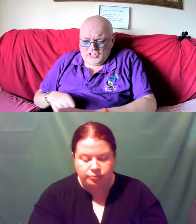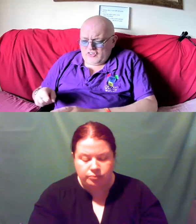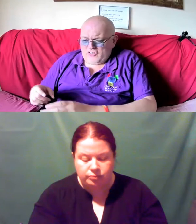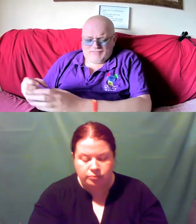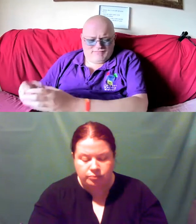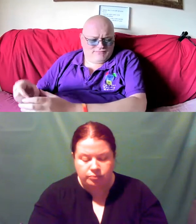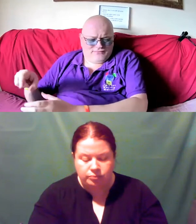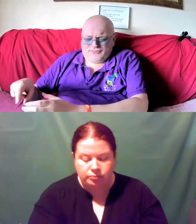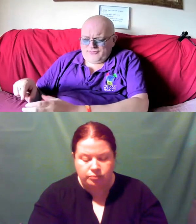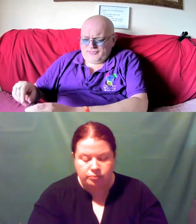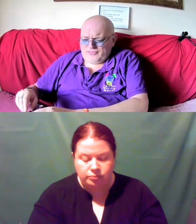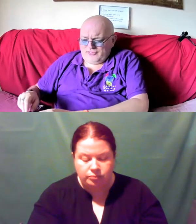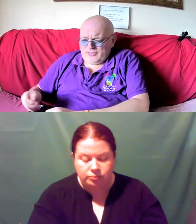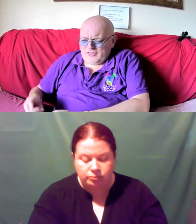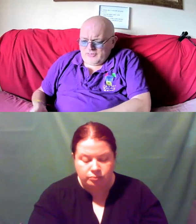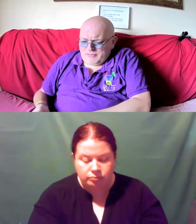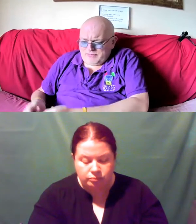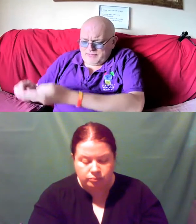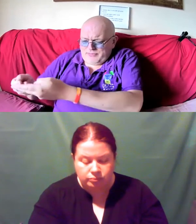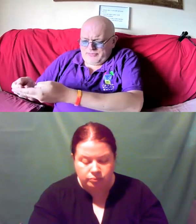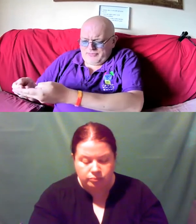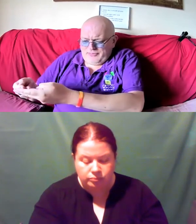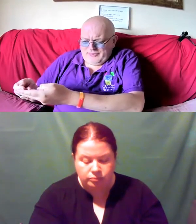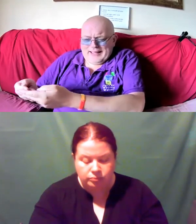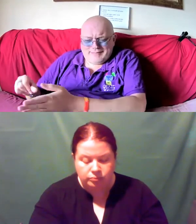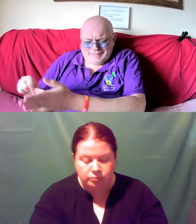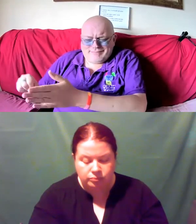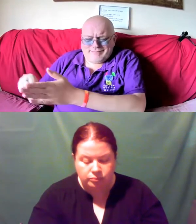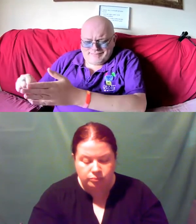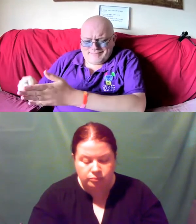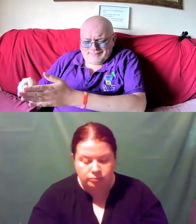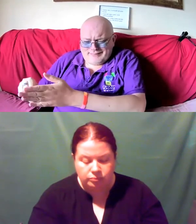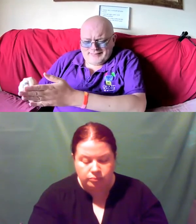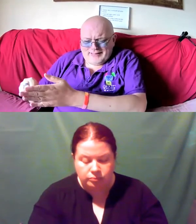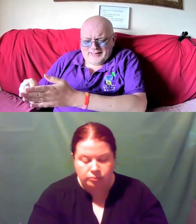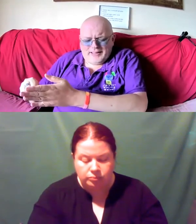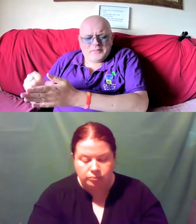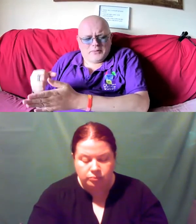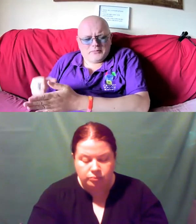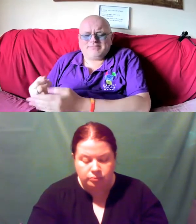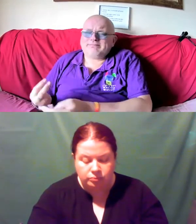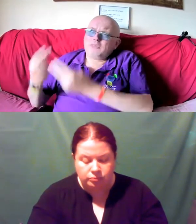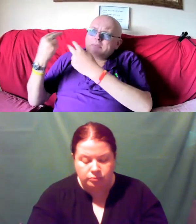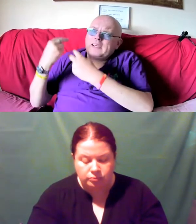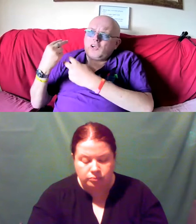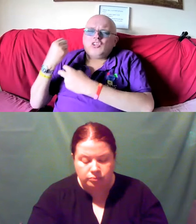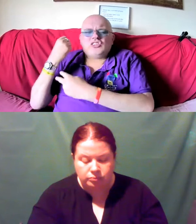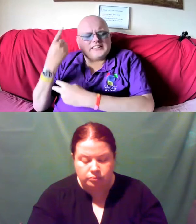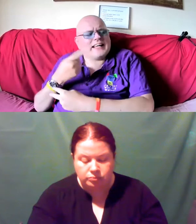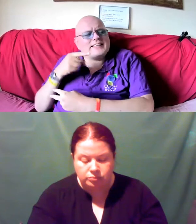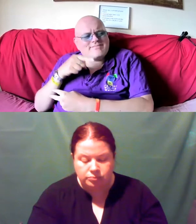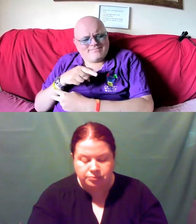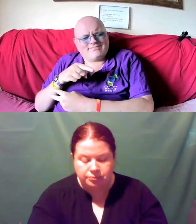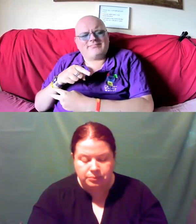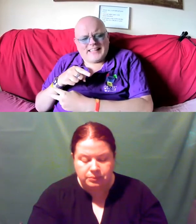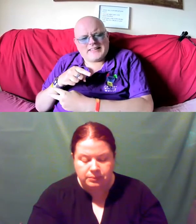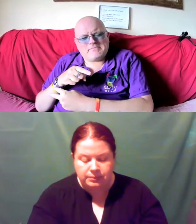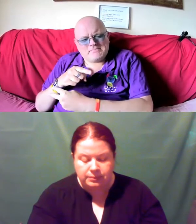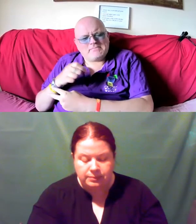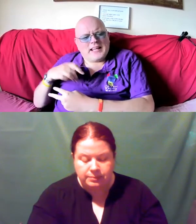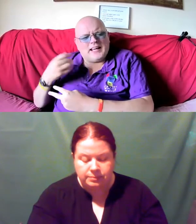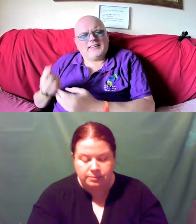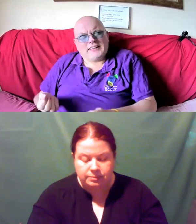appreciate that as a child, but I grew to, you know, really respect and understand the sacrifices they'd made for us. I think probably